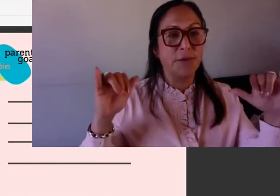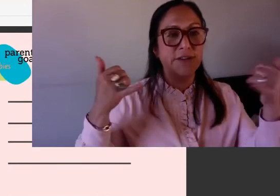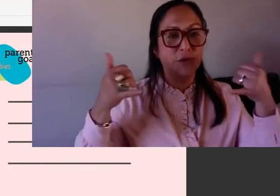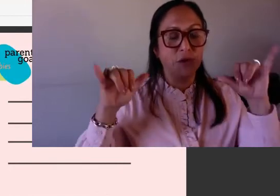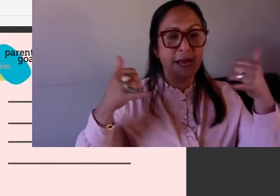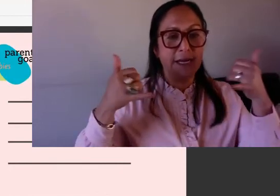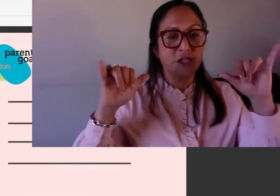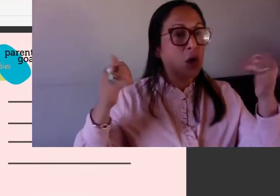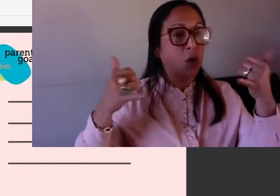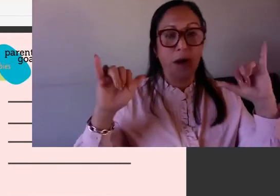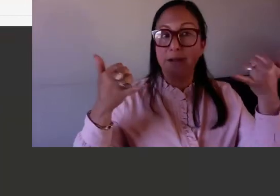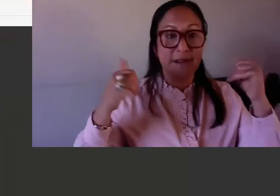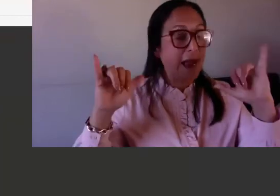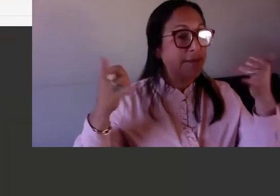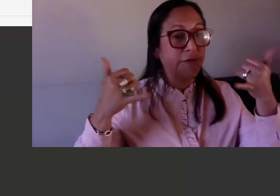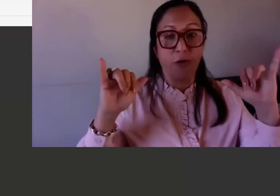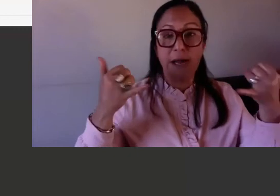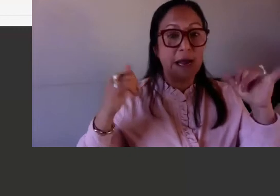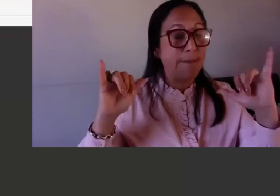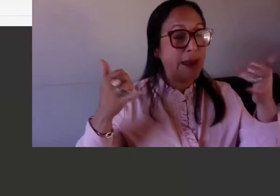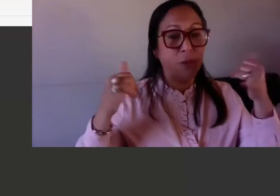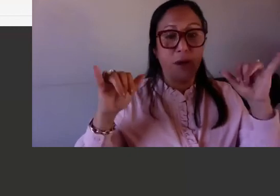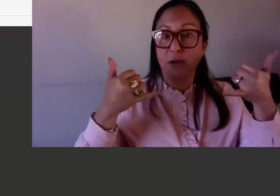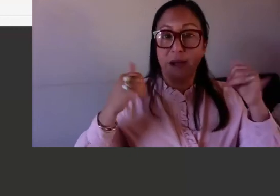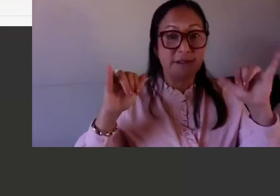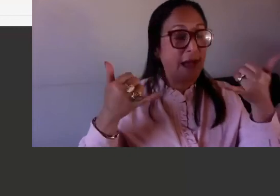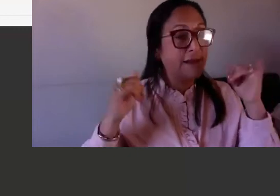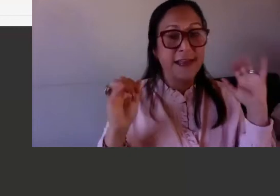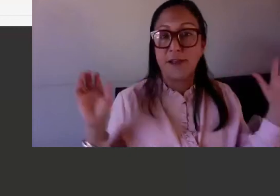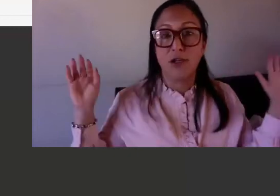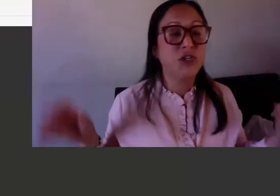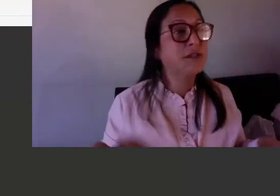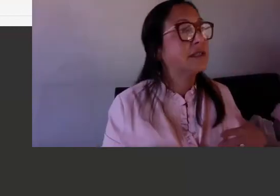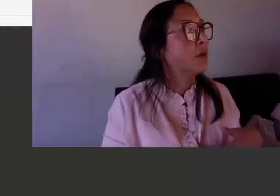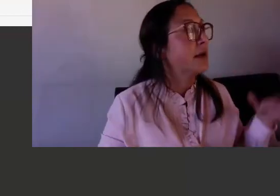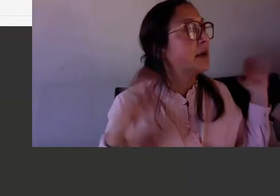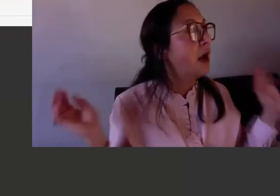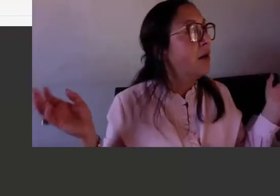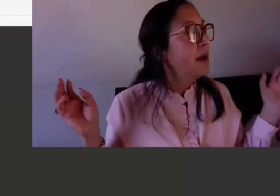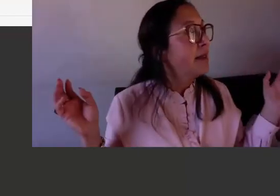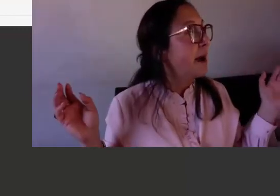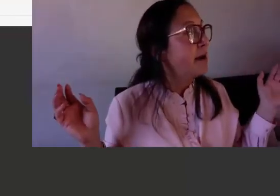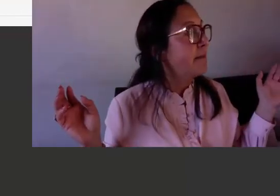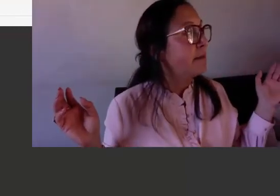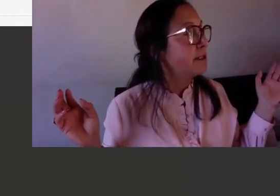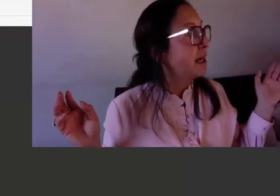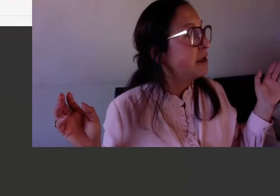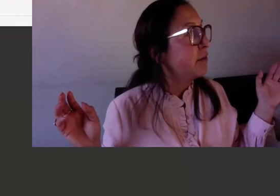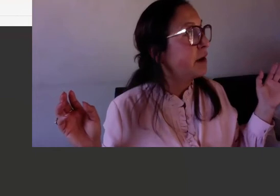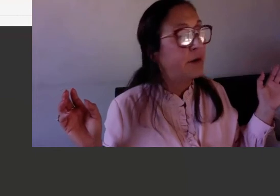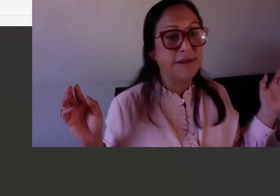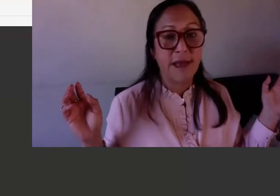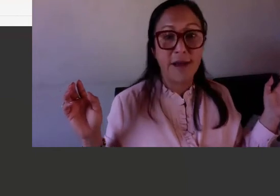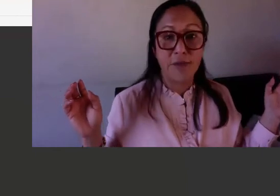the preschool age or outside. Before a baby wants to go outside, they get their shoes, they're ready to go. They might not be able to tell you